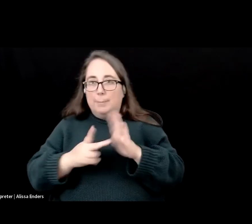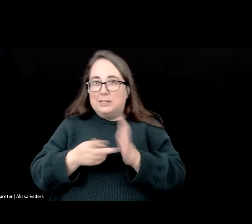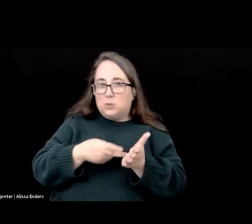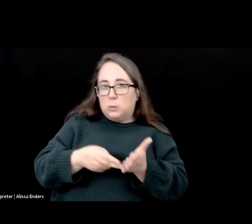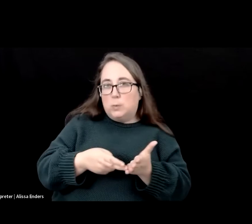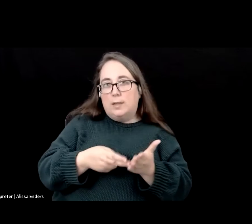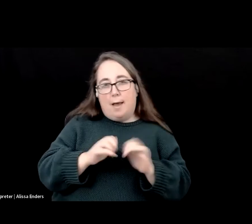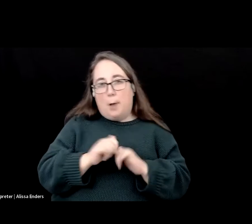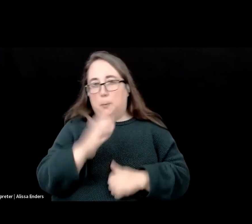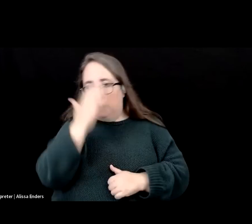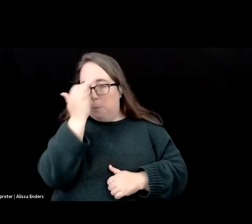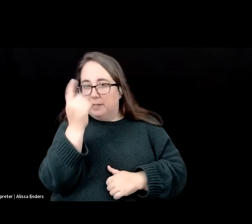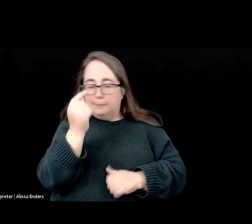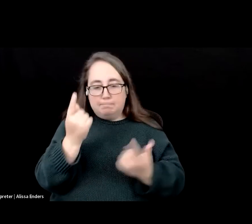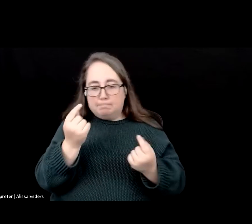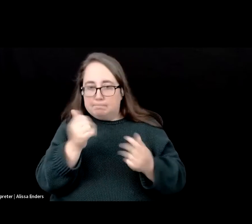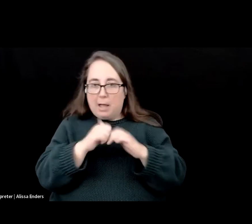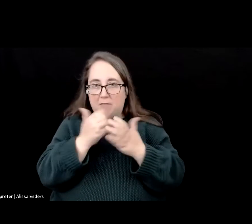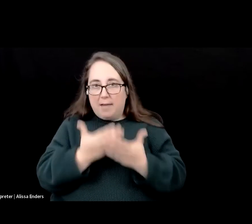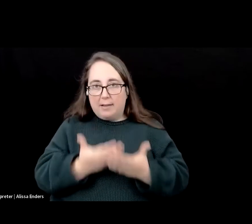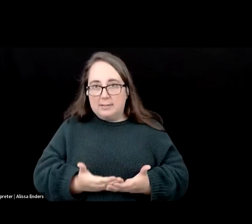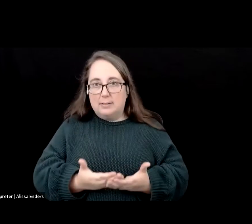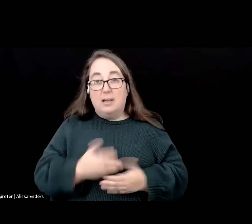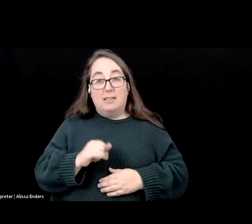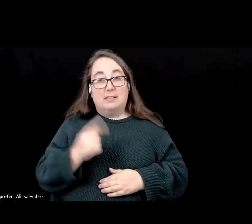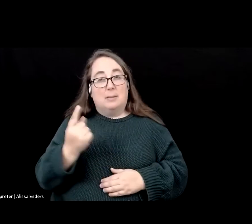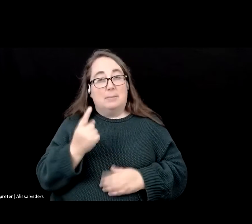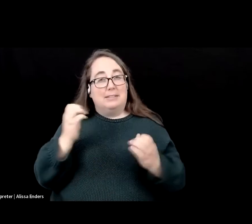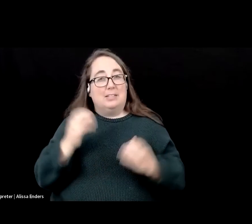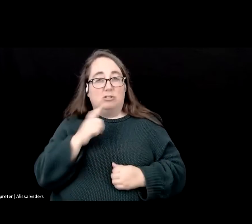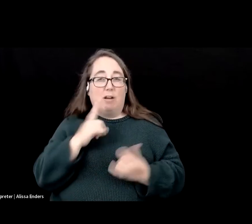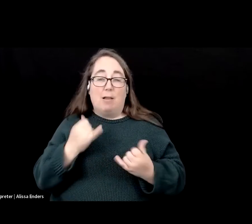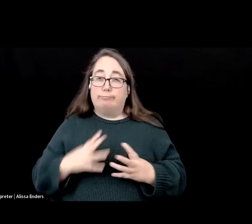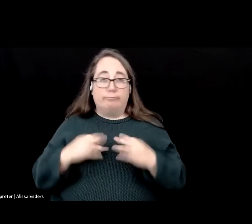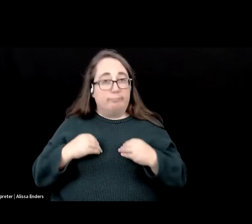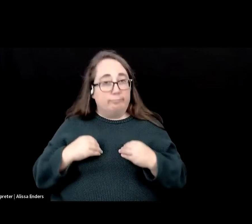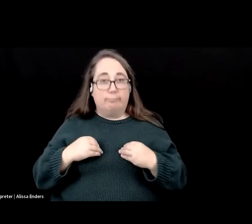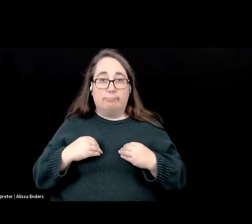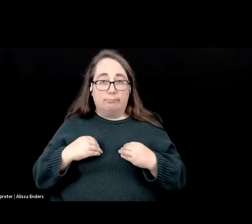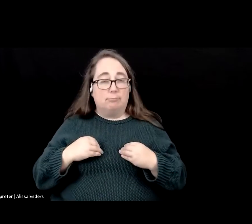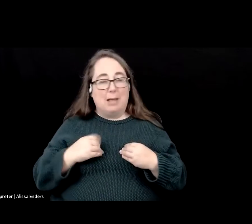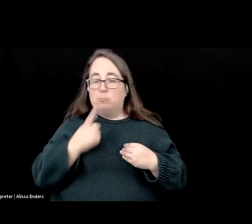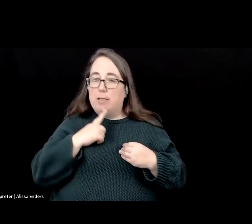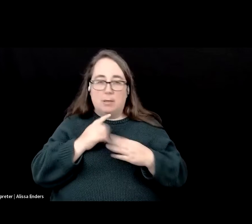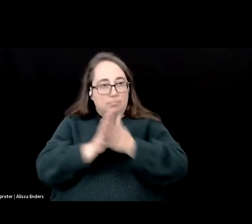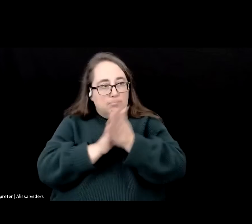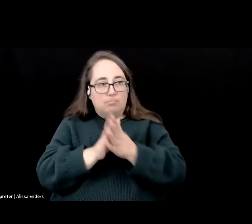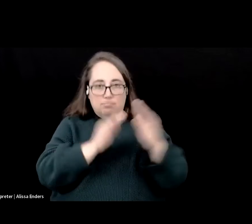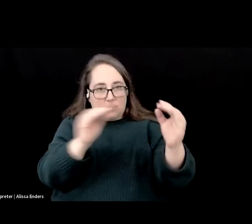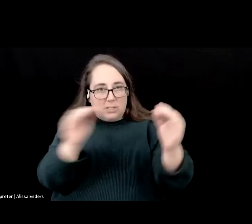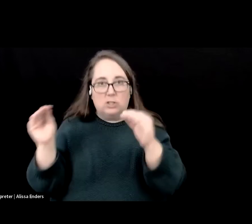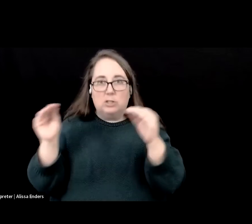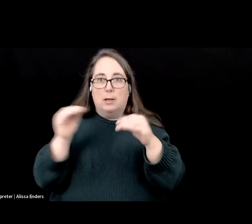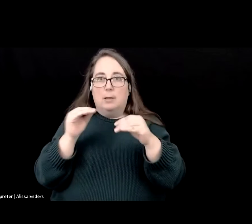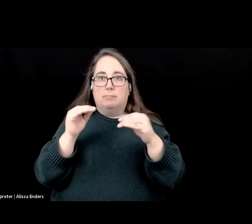and how do you know it? And I think that's something that teachers are now embracing with extra verve and recognizing that